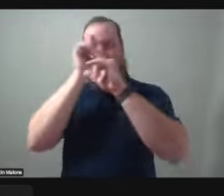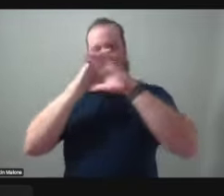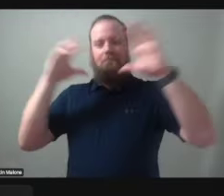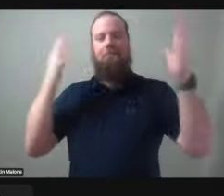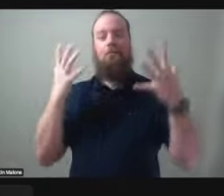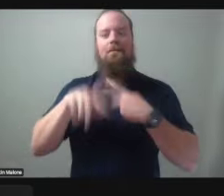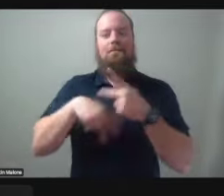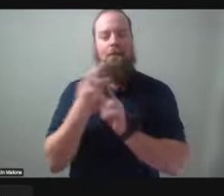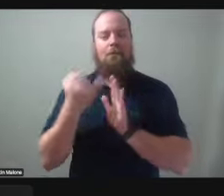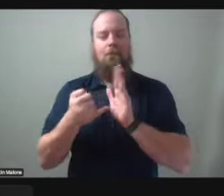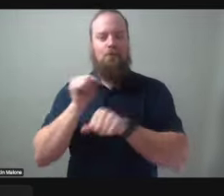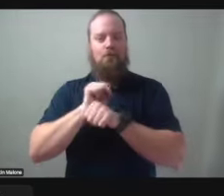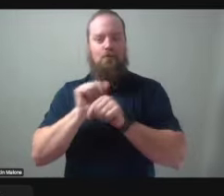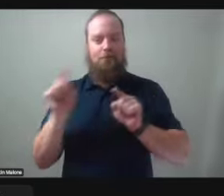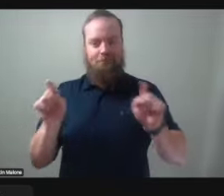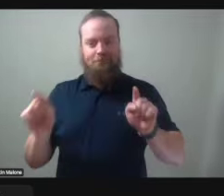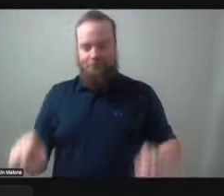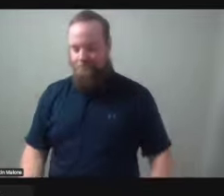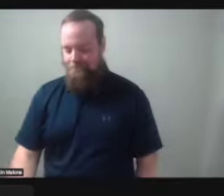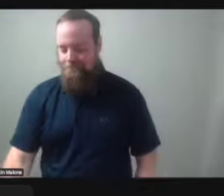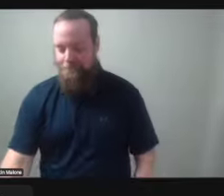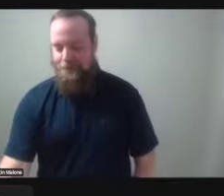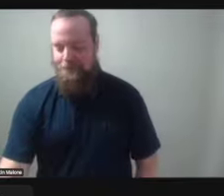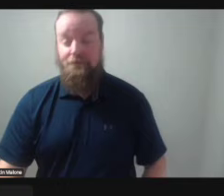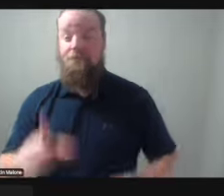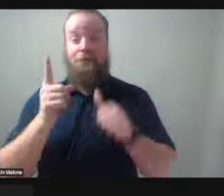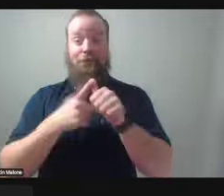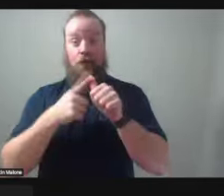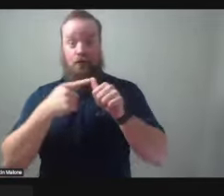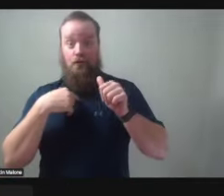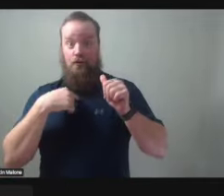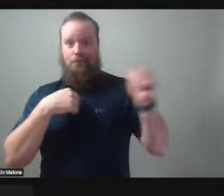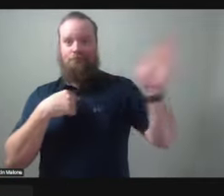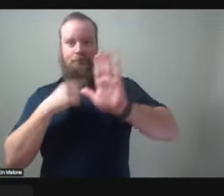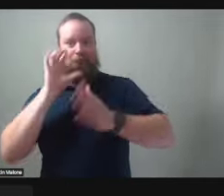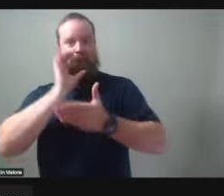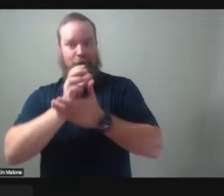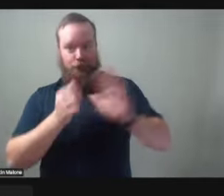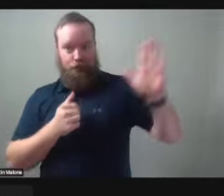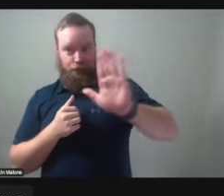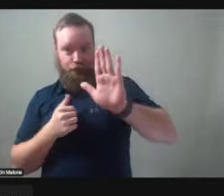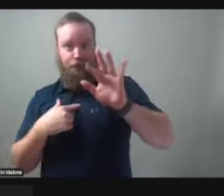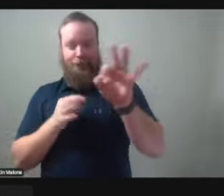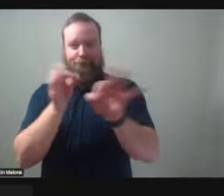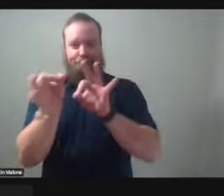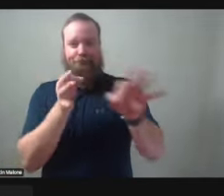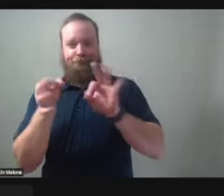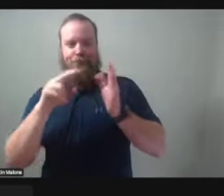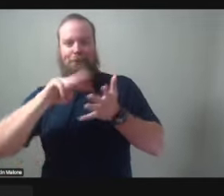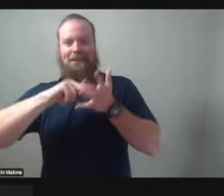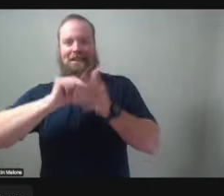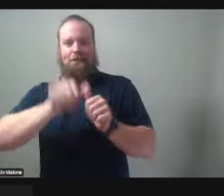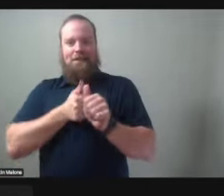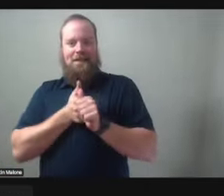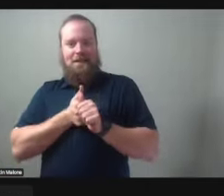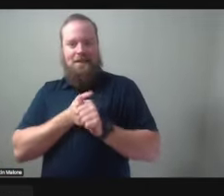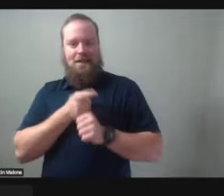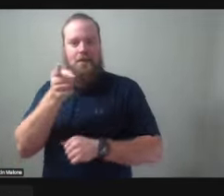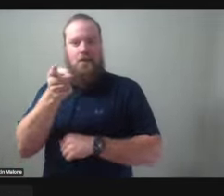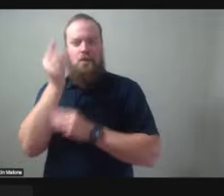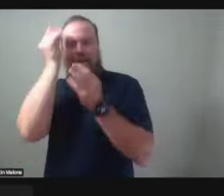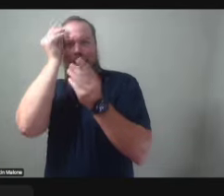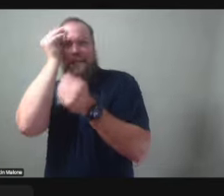on the following slides, just to give you an idea of the kind of artwork that falls within this movement. Before I put the picture up, though,